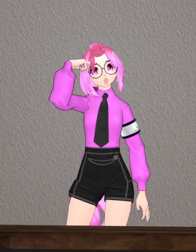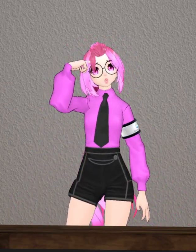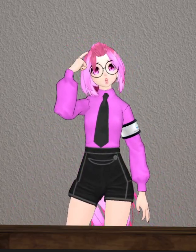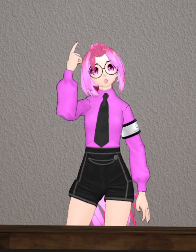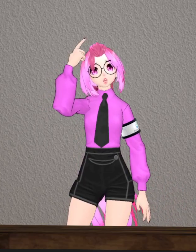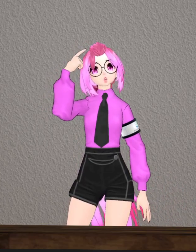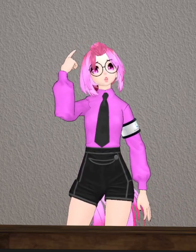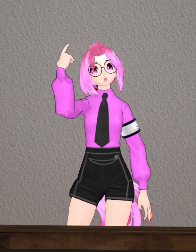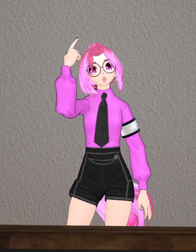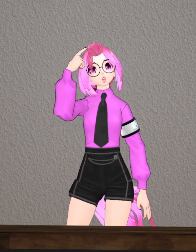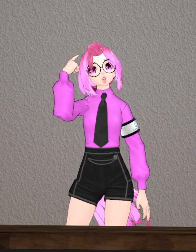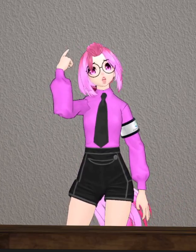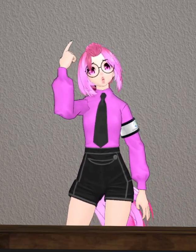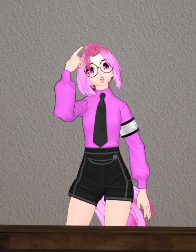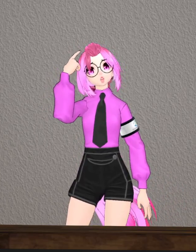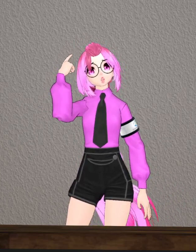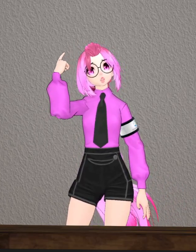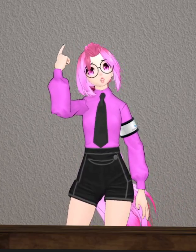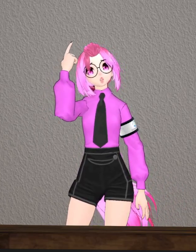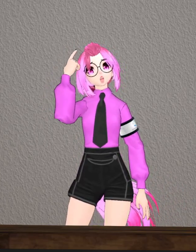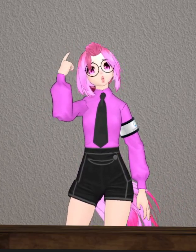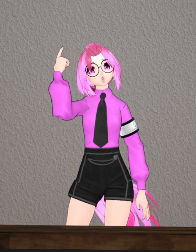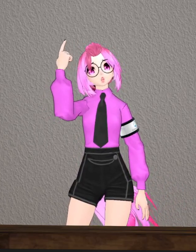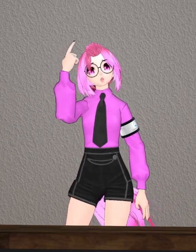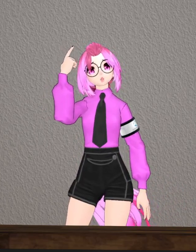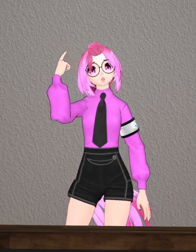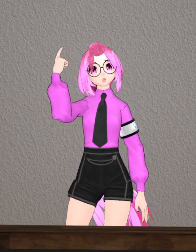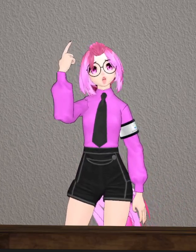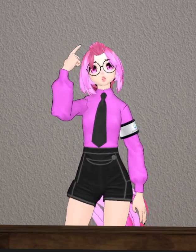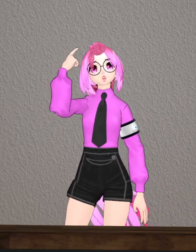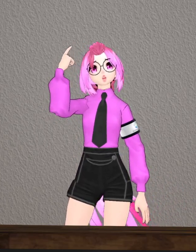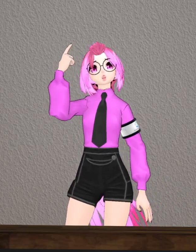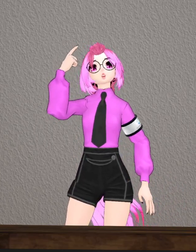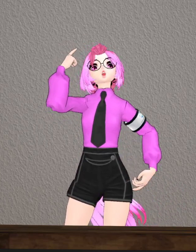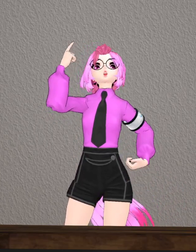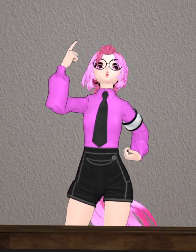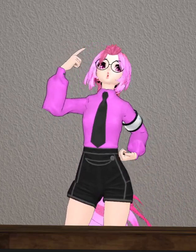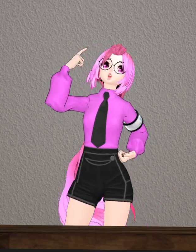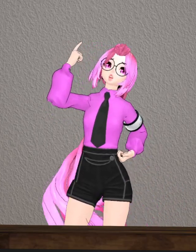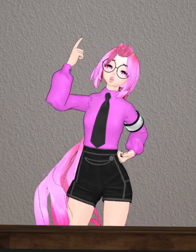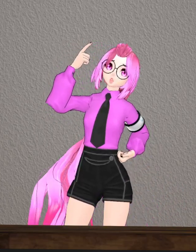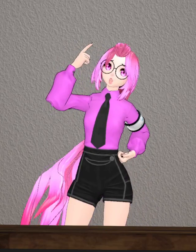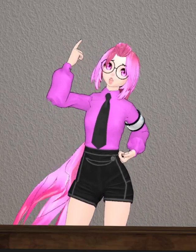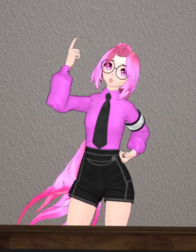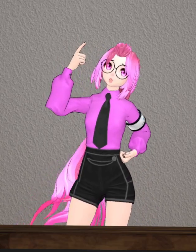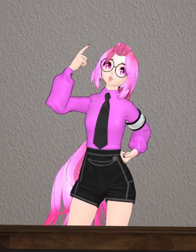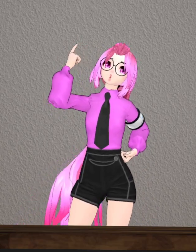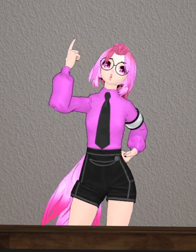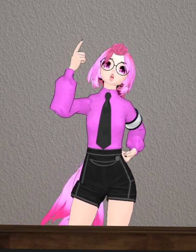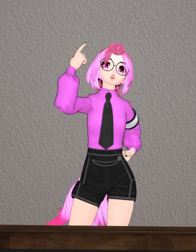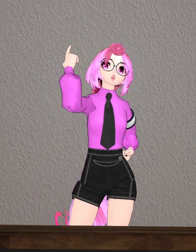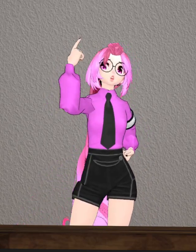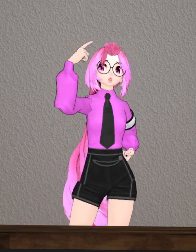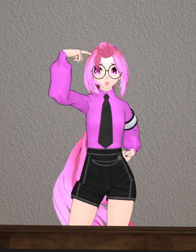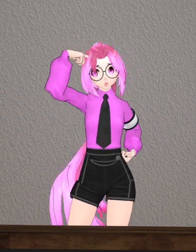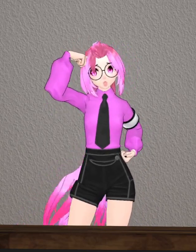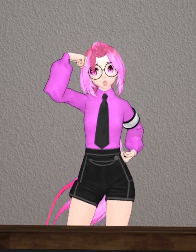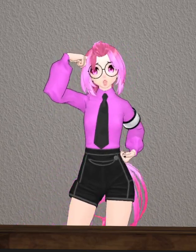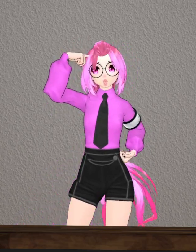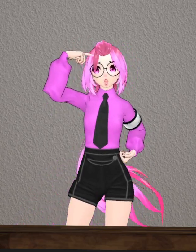temple here, and then kind of go in a circle up towards the sky. You're wondering. It's like,